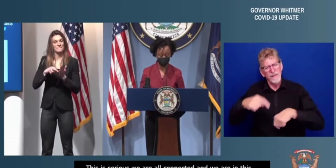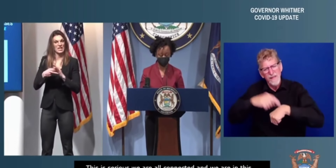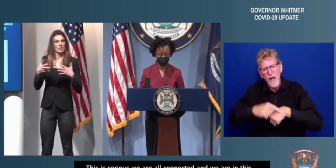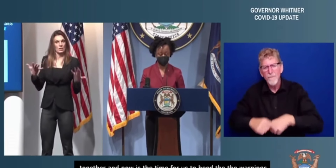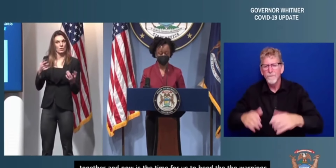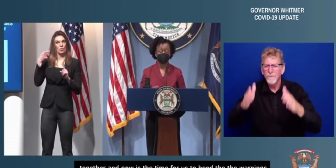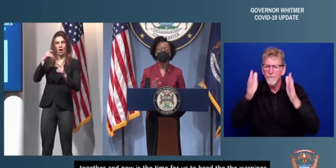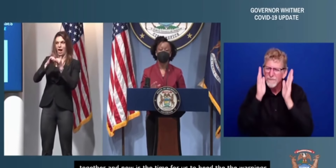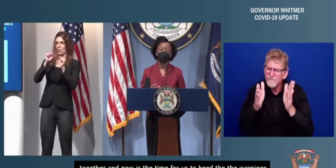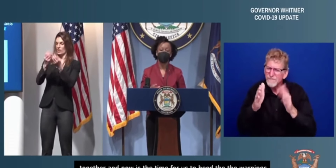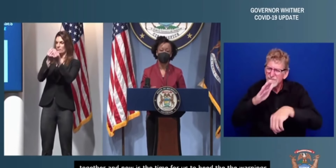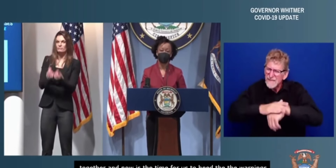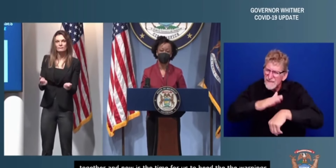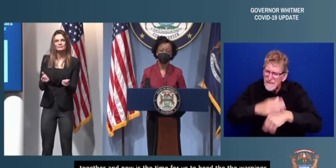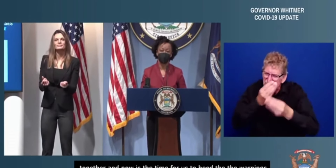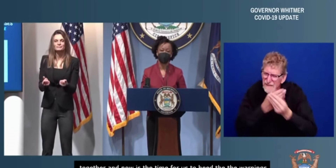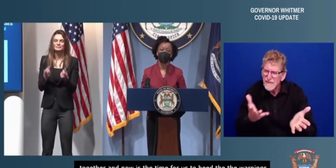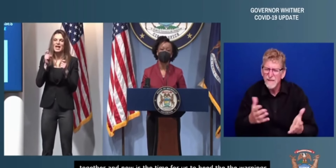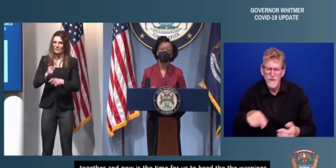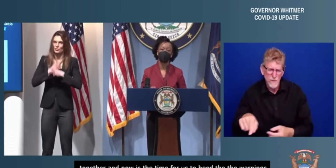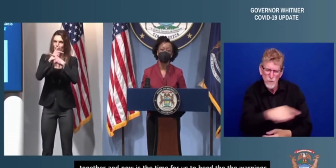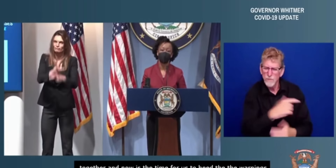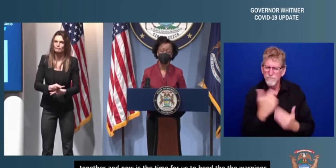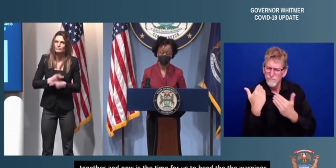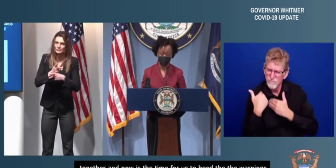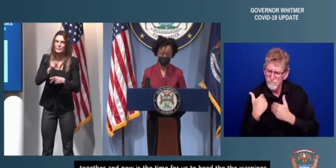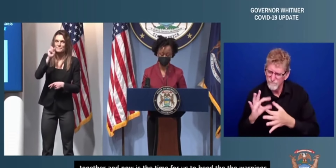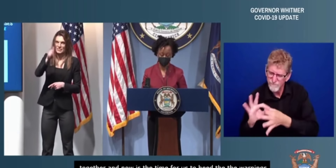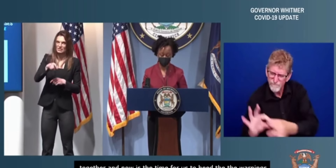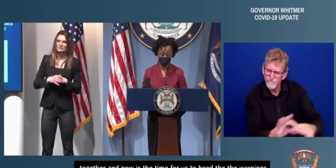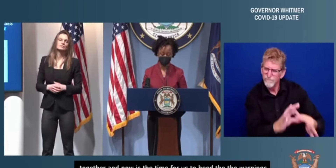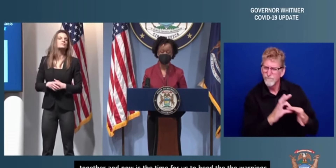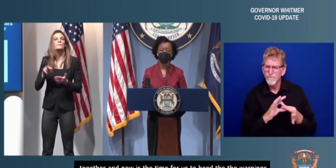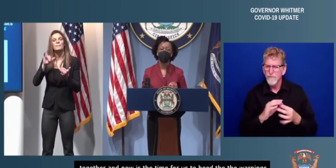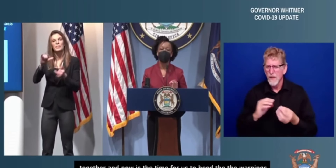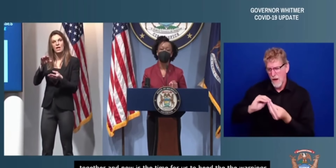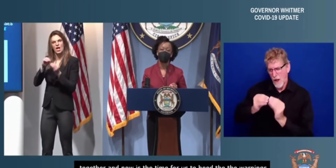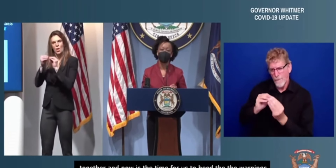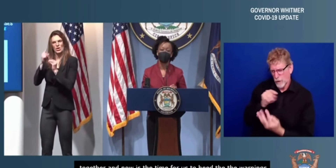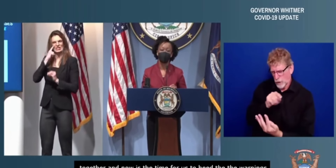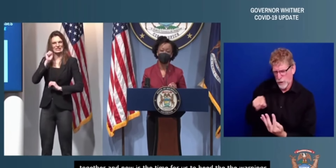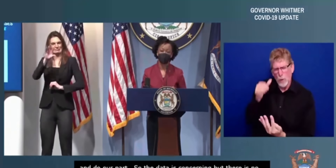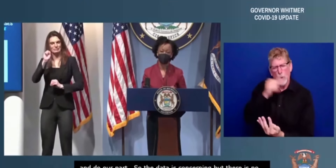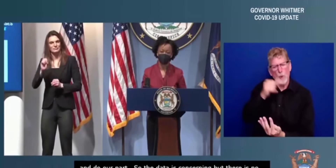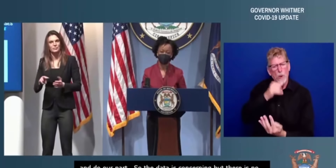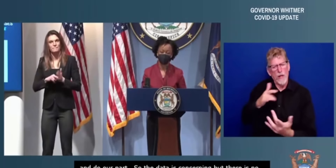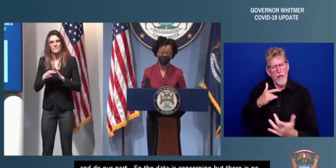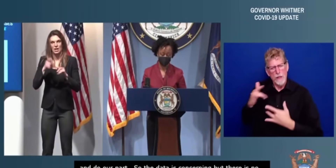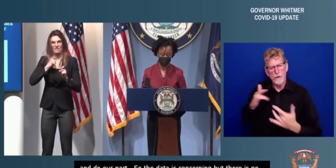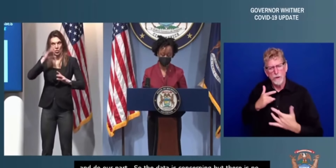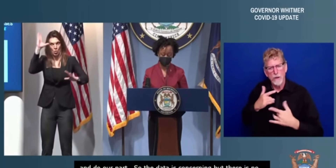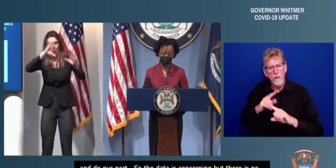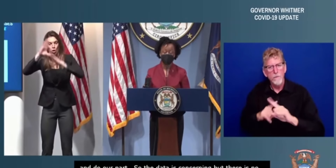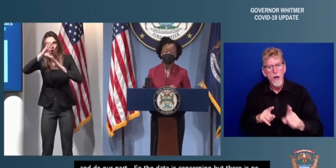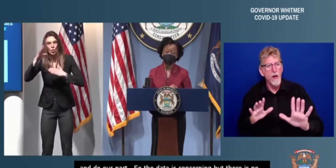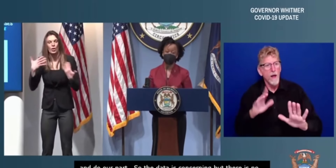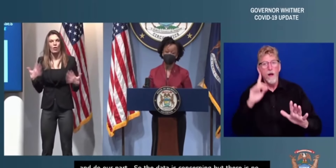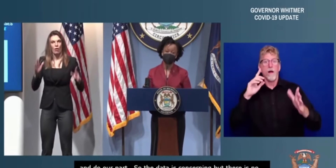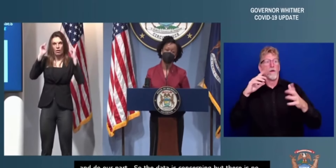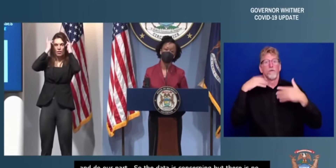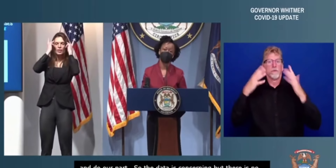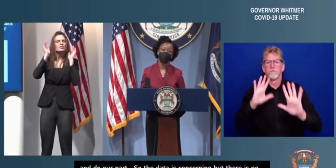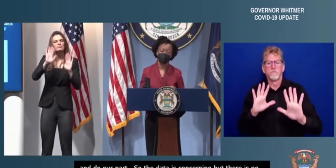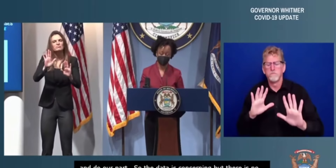part. So the data is concerning, but there is no need to panic. We know how to do this. And I want